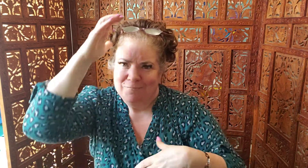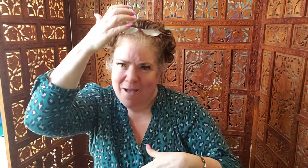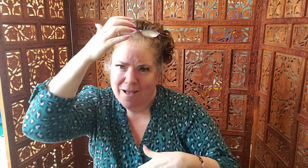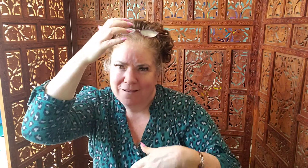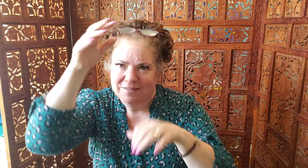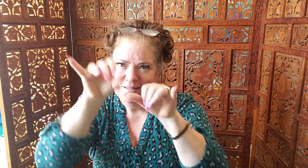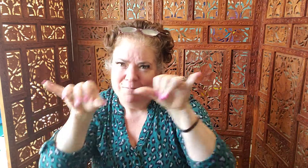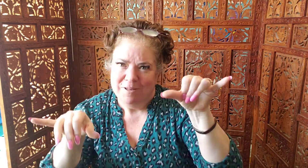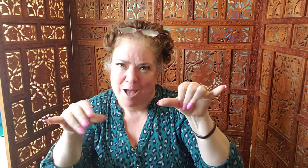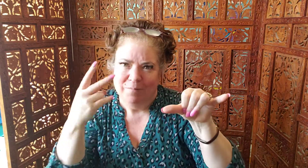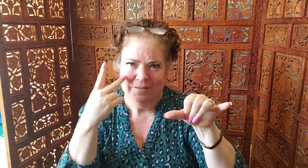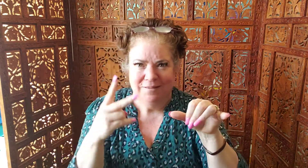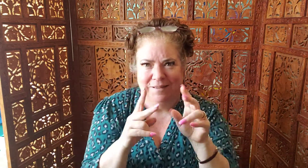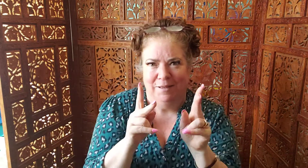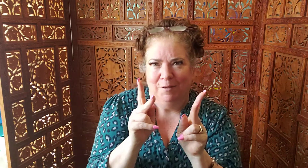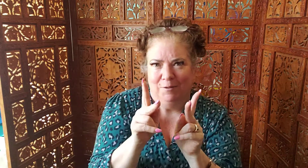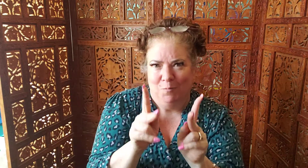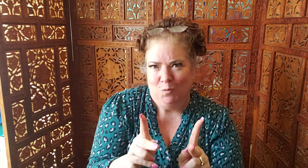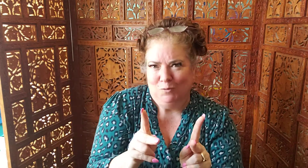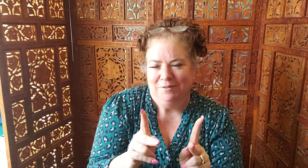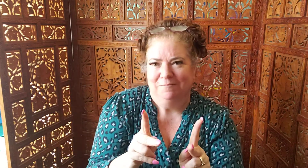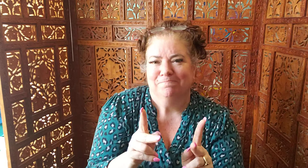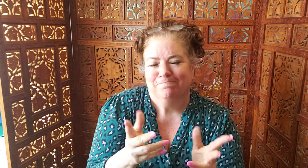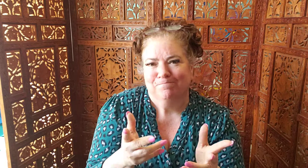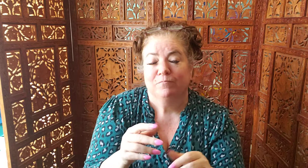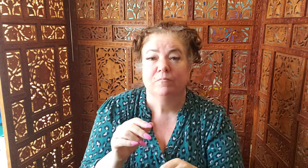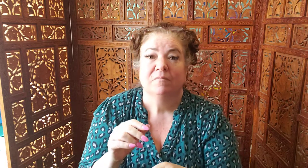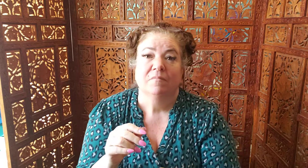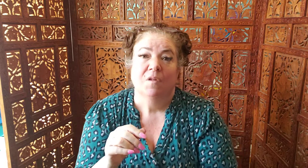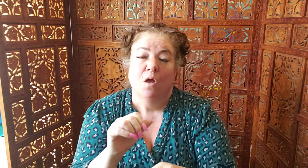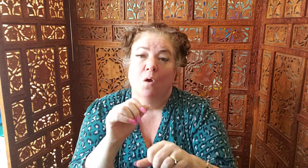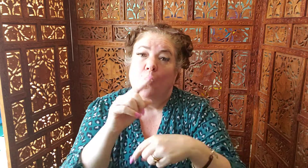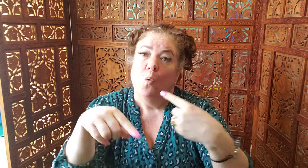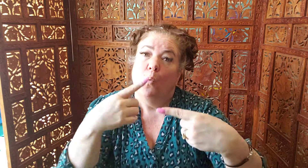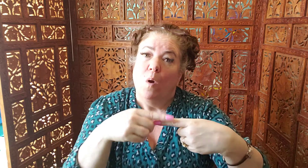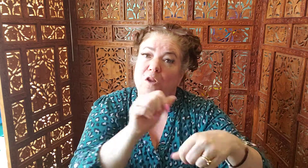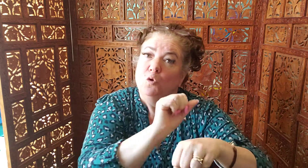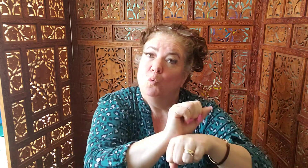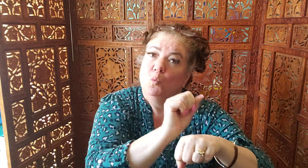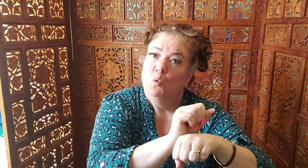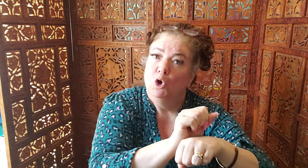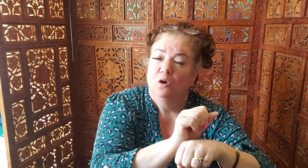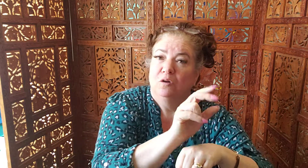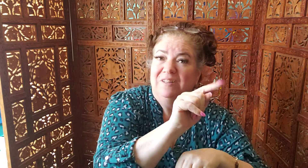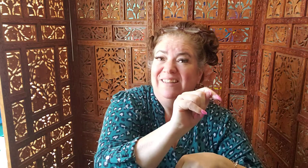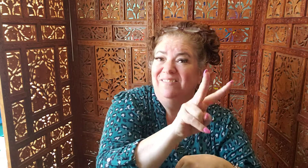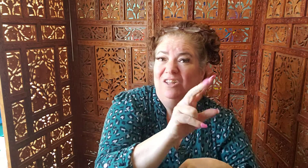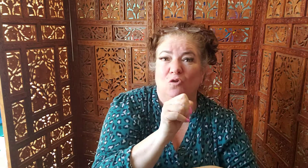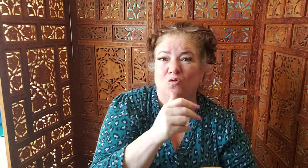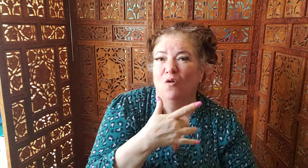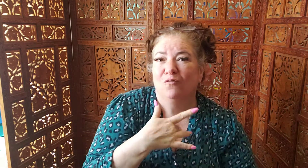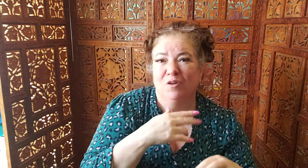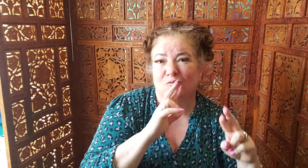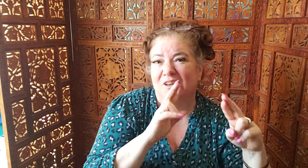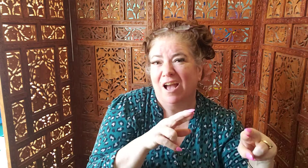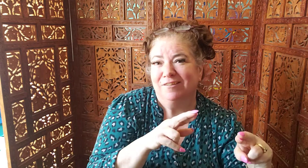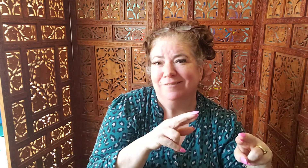When you work in television, you don't feel a reaction. It's like this Zoom kind of classroom. Or Zoom